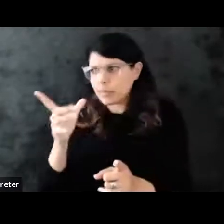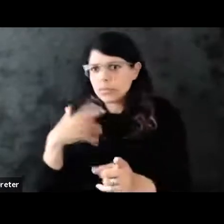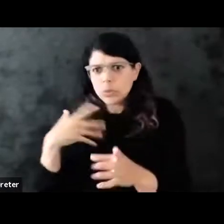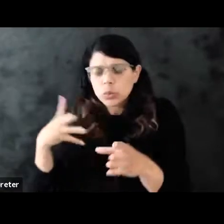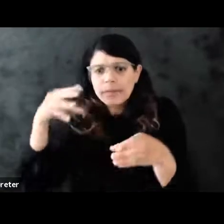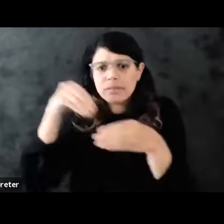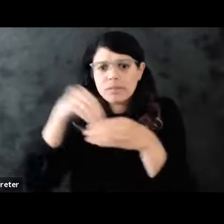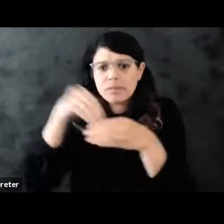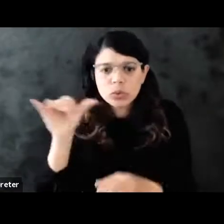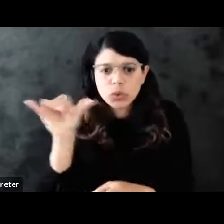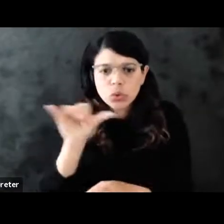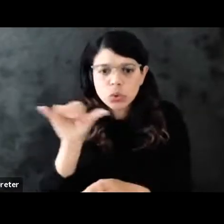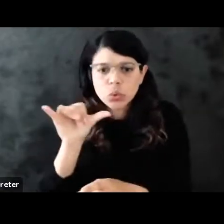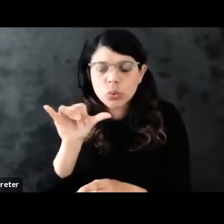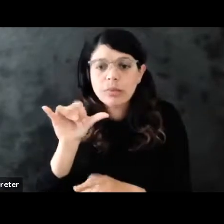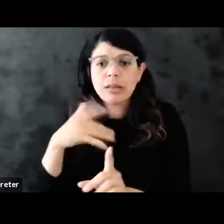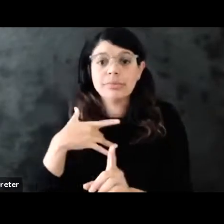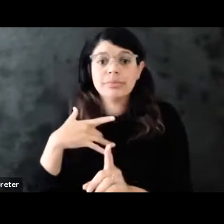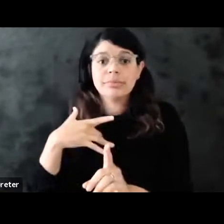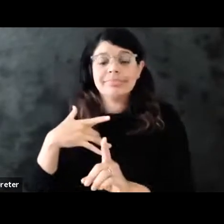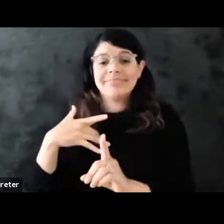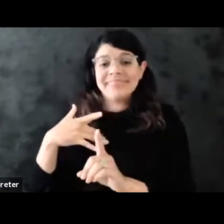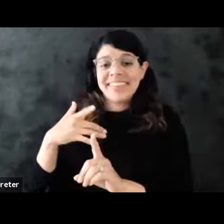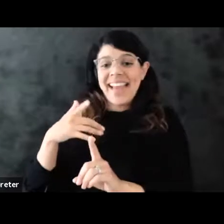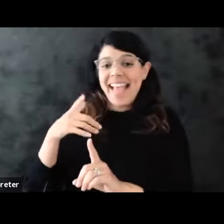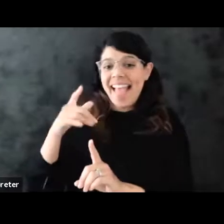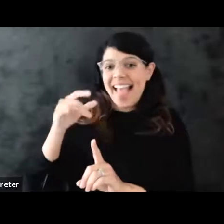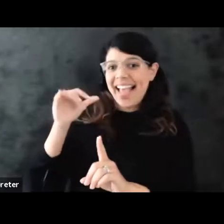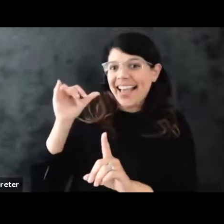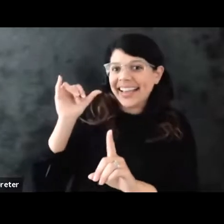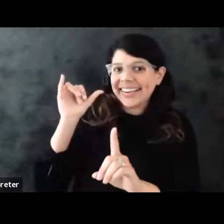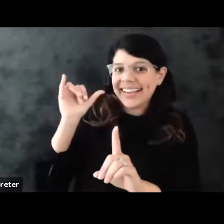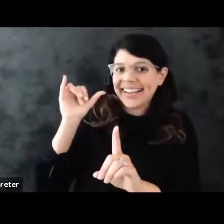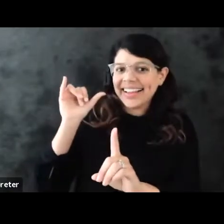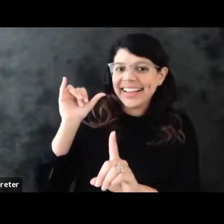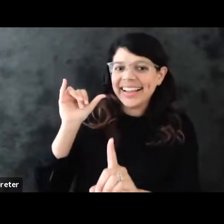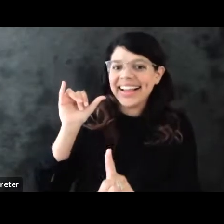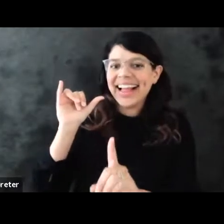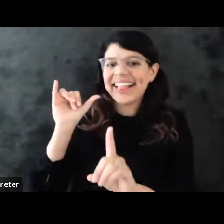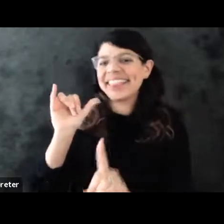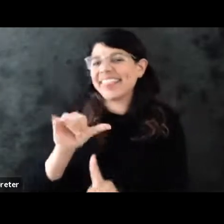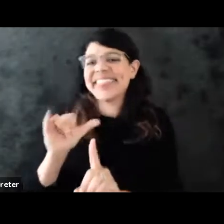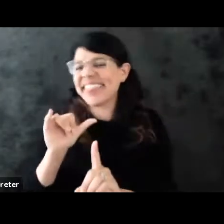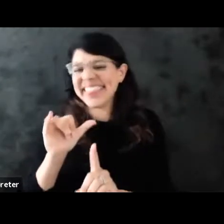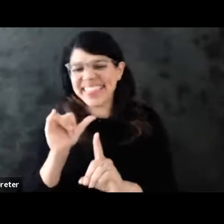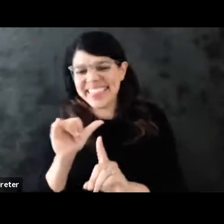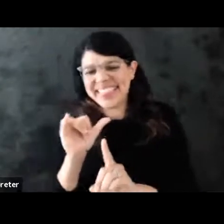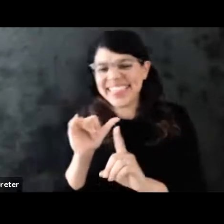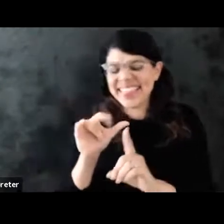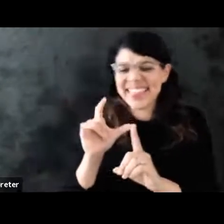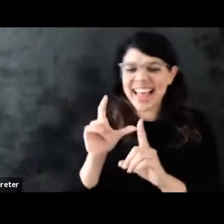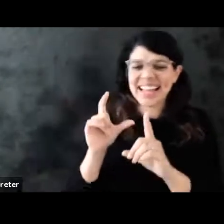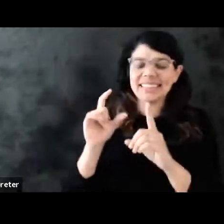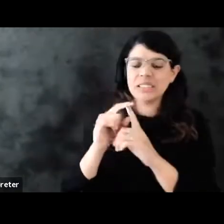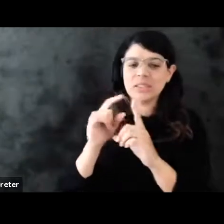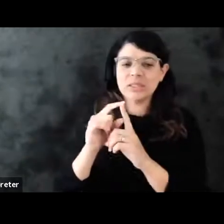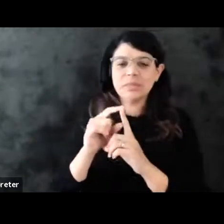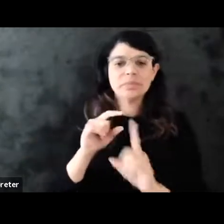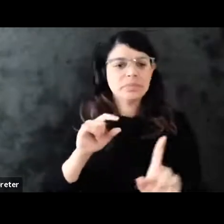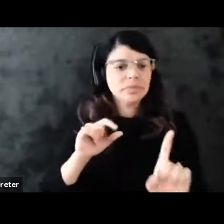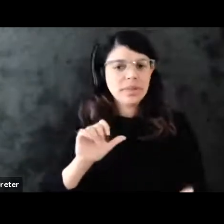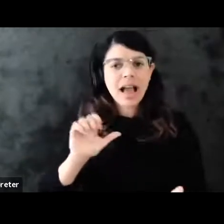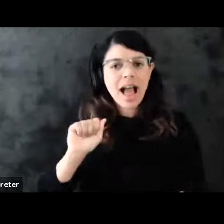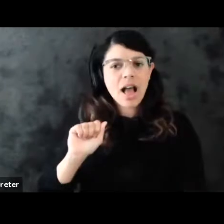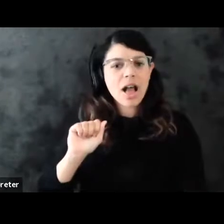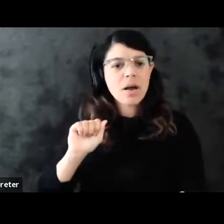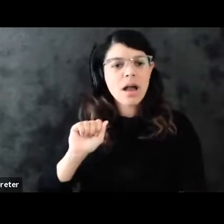be known, And the song came out of the revolution, Si Adelita se fuera con otro. I don't know if you know that song, but you